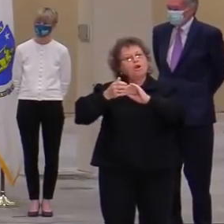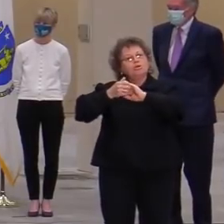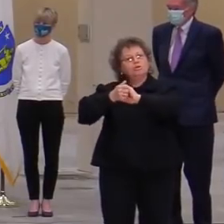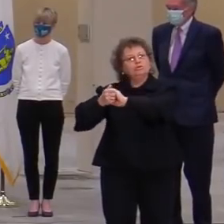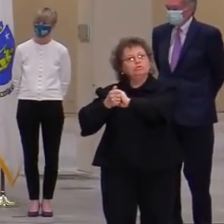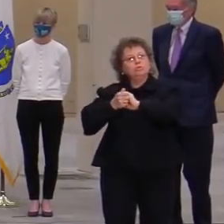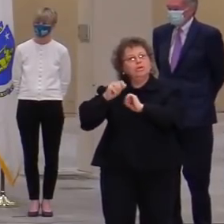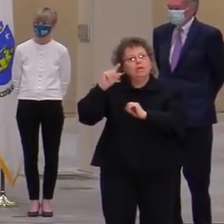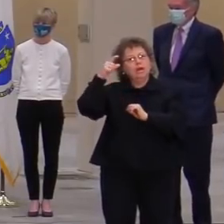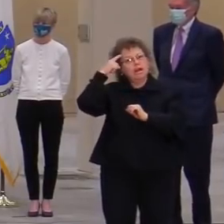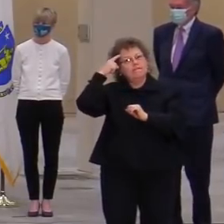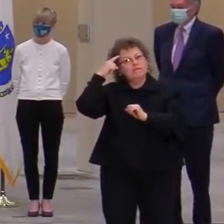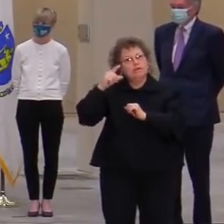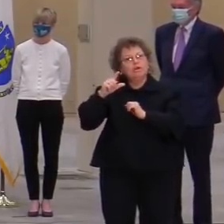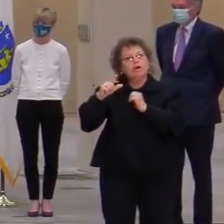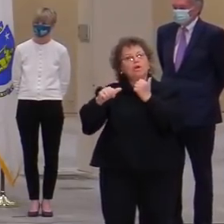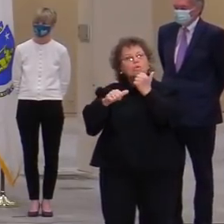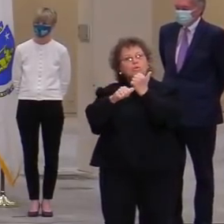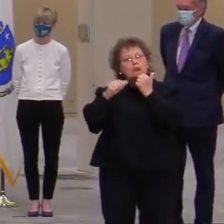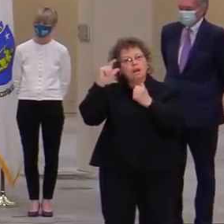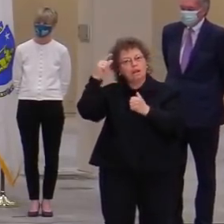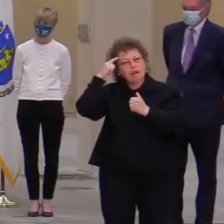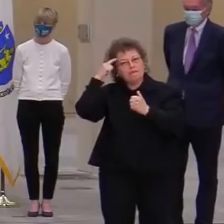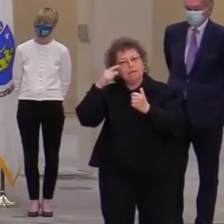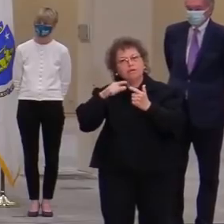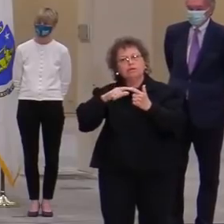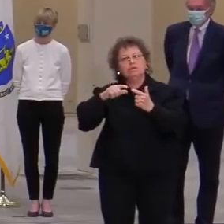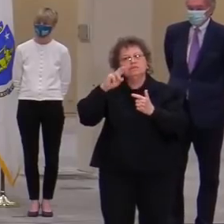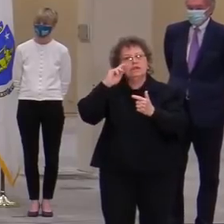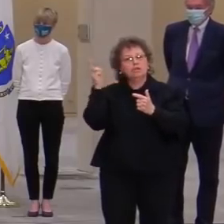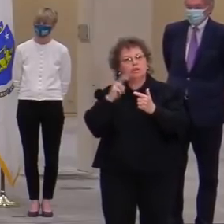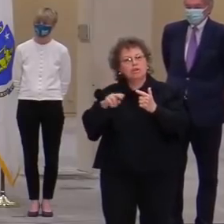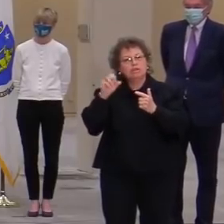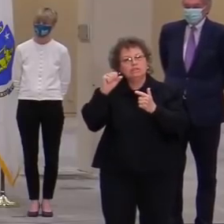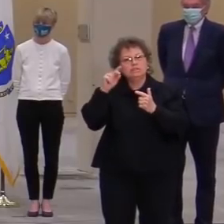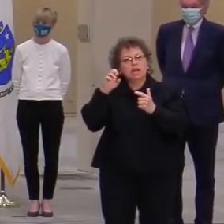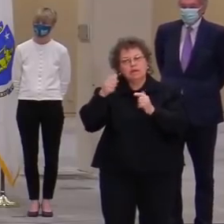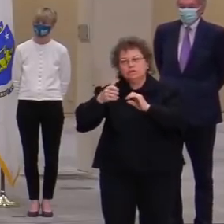with the lieutenant governor, with Secretary Sutters in trying to